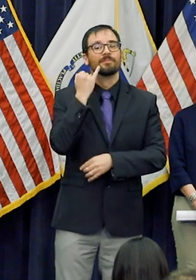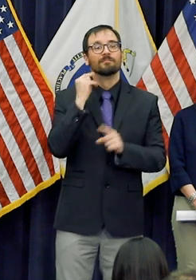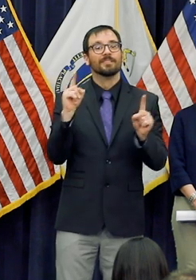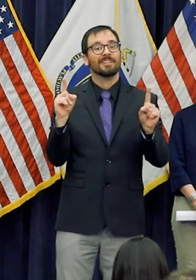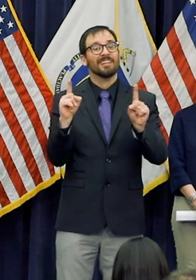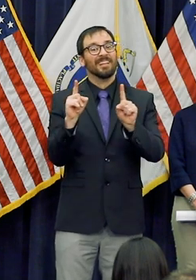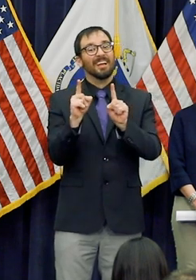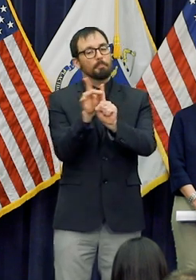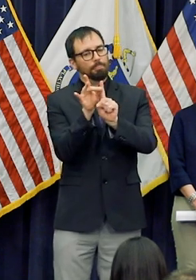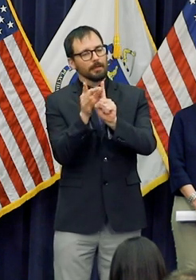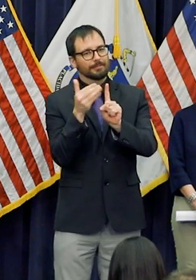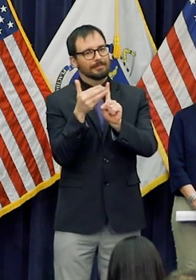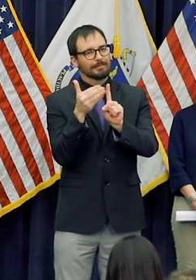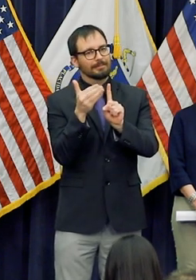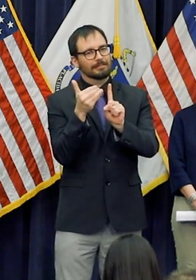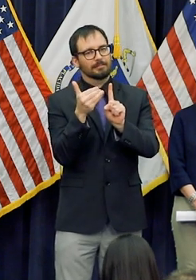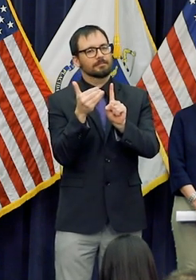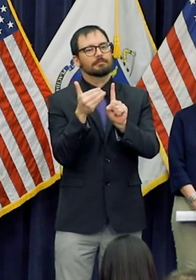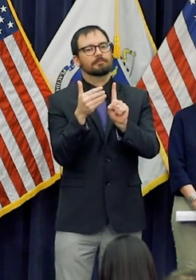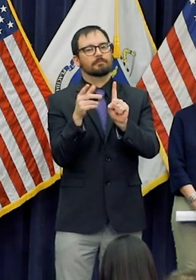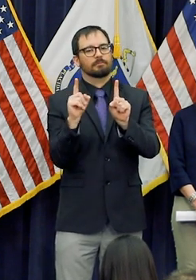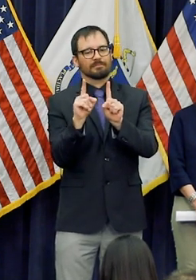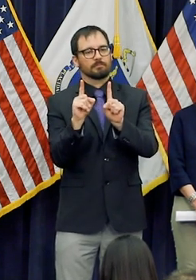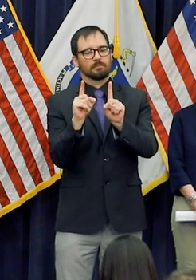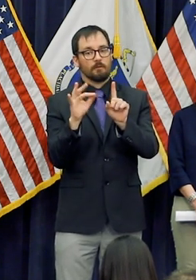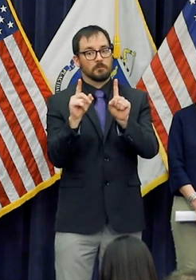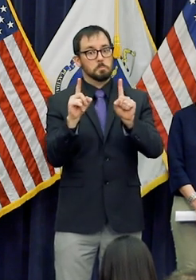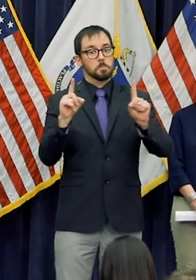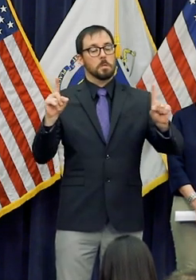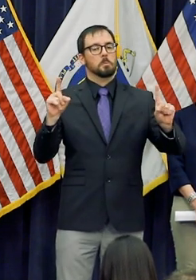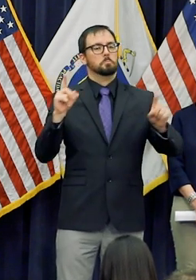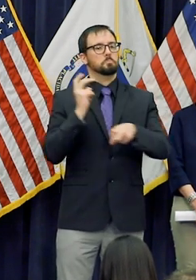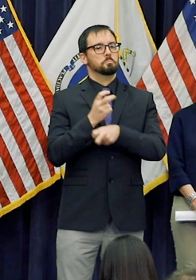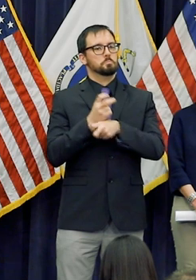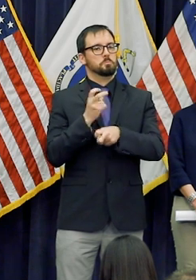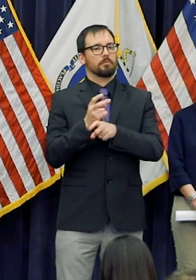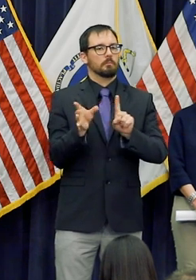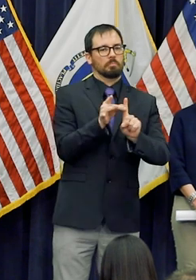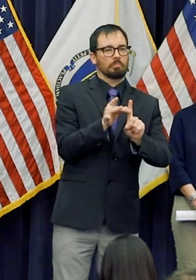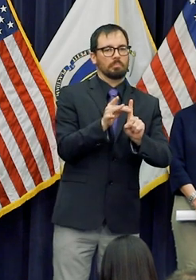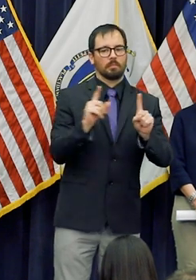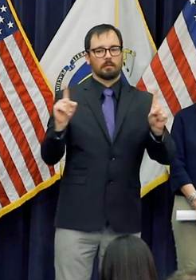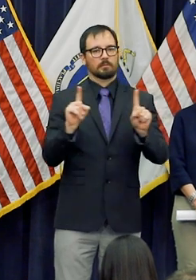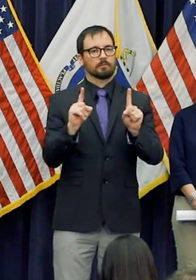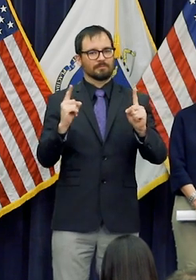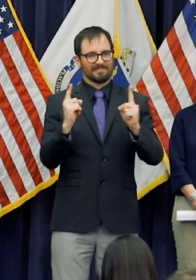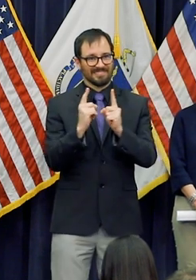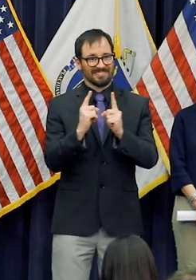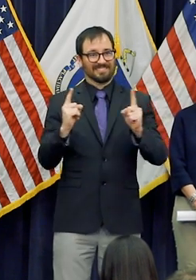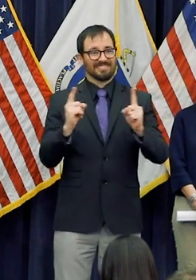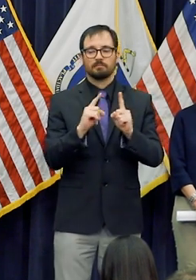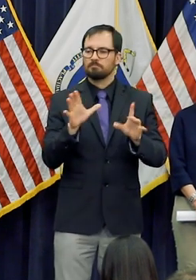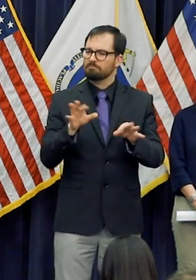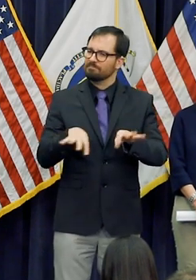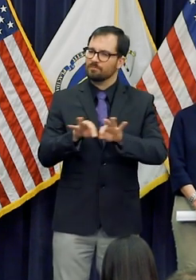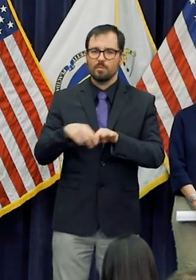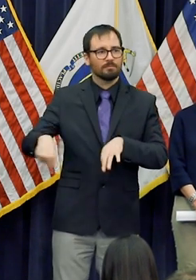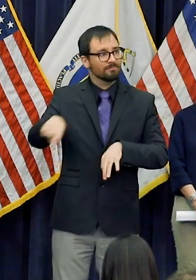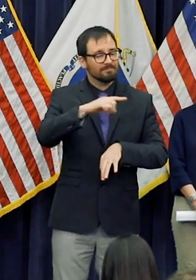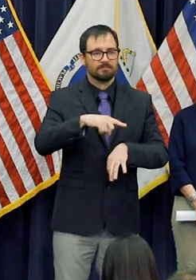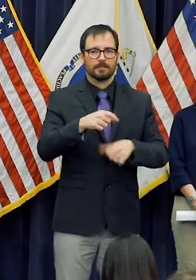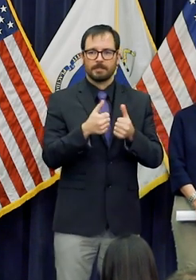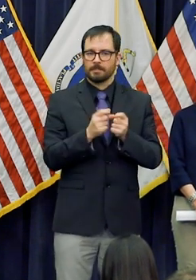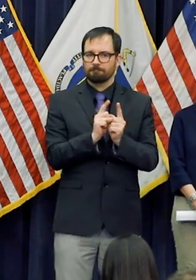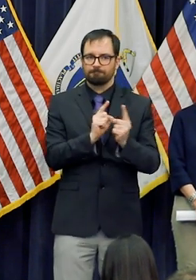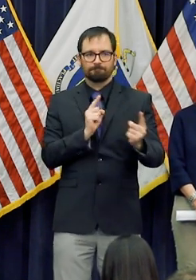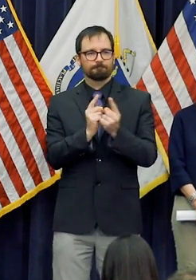infect somebody else. And this is what we're asking you to do for social distance.